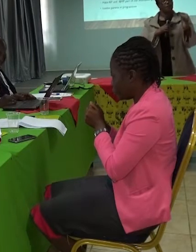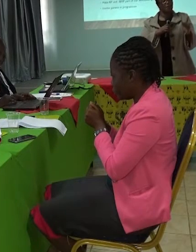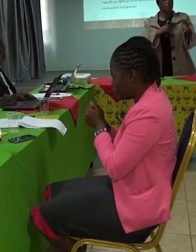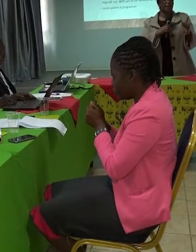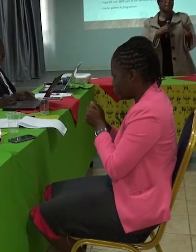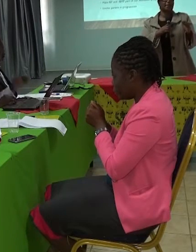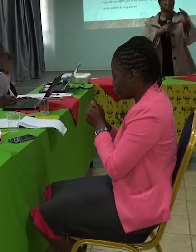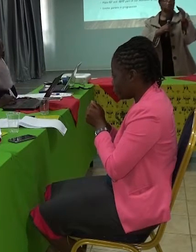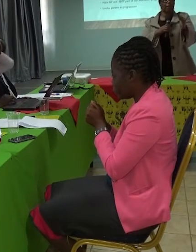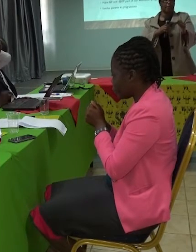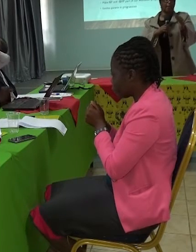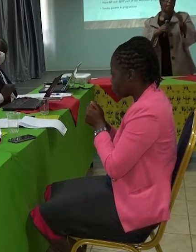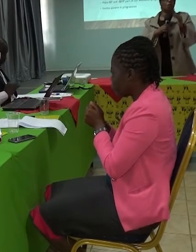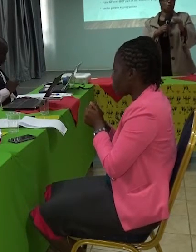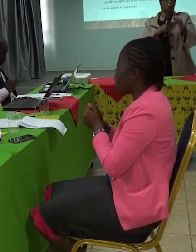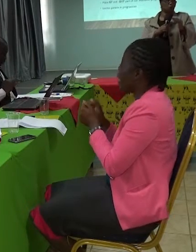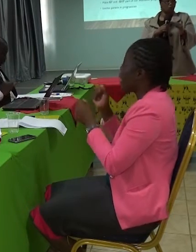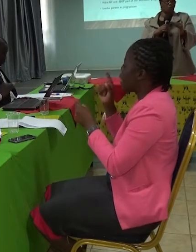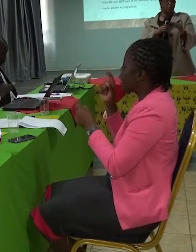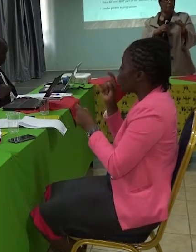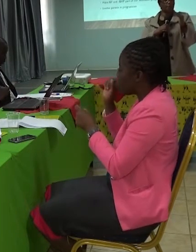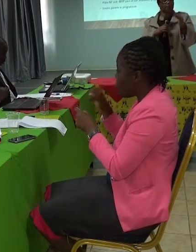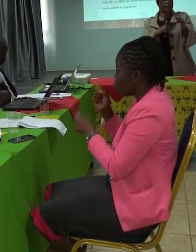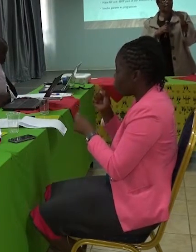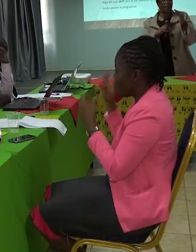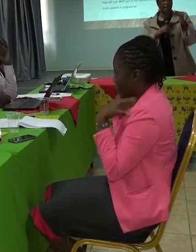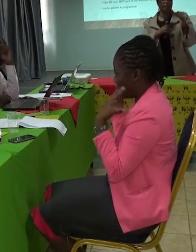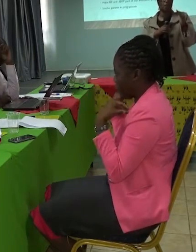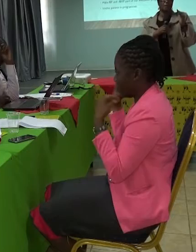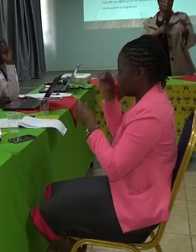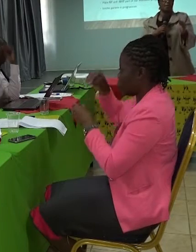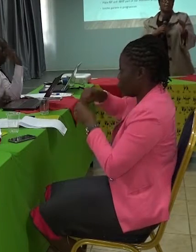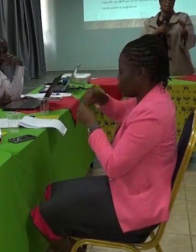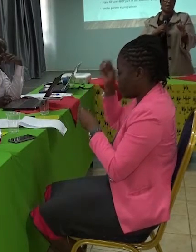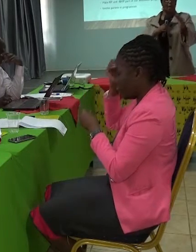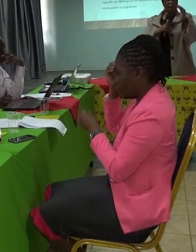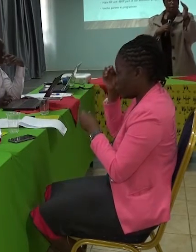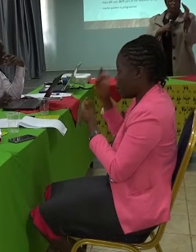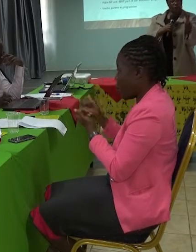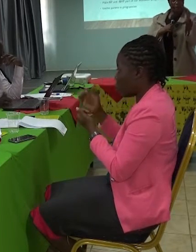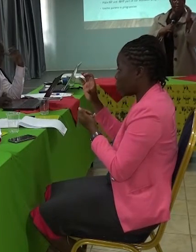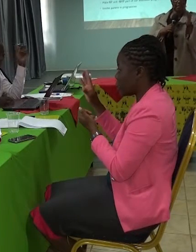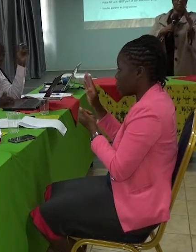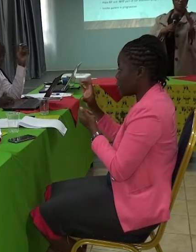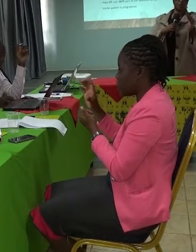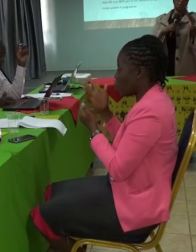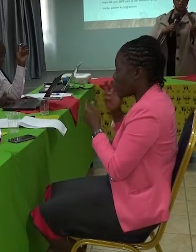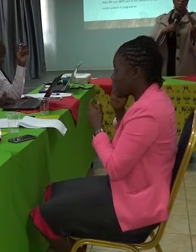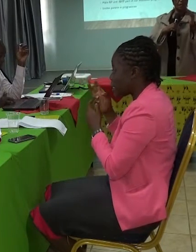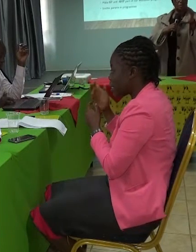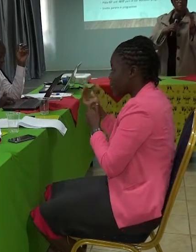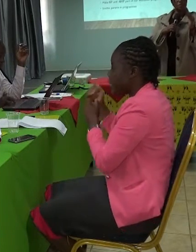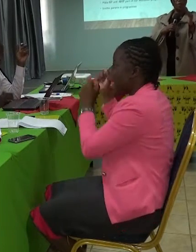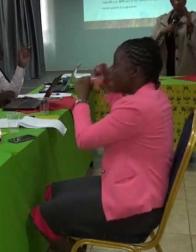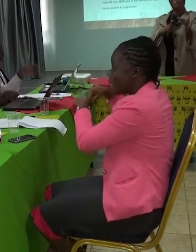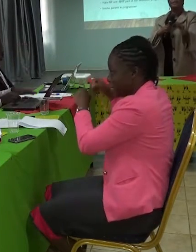we shall be able to practice real inclusive education, especially in the era of CBC, where we look at the child's potential,